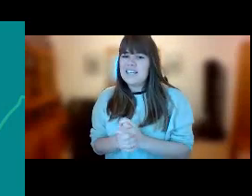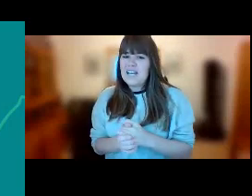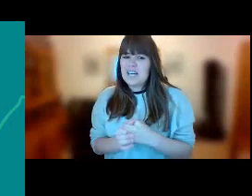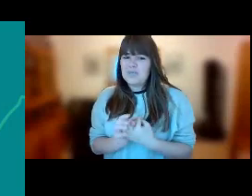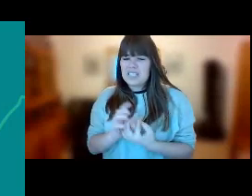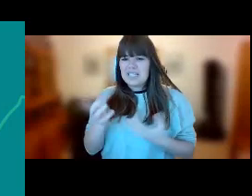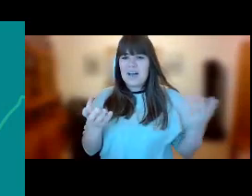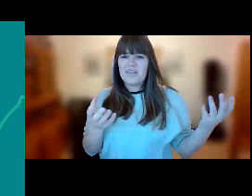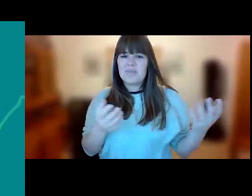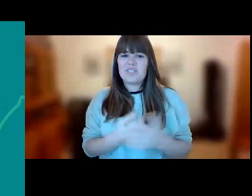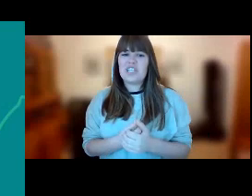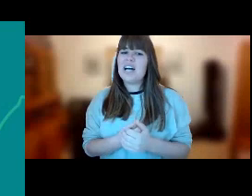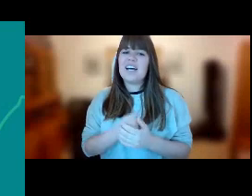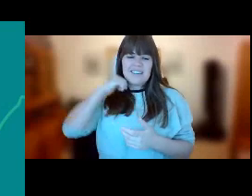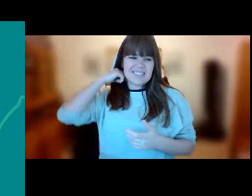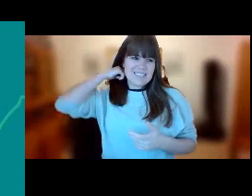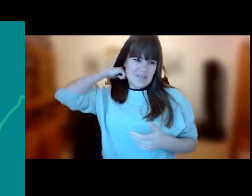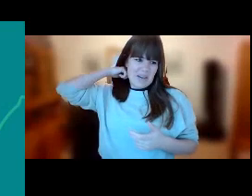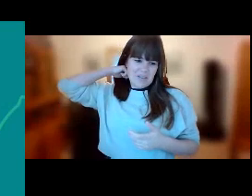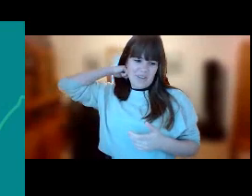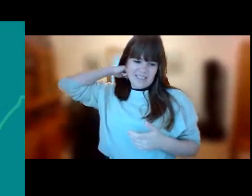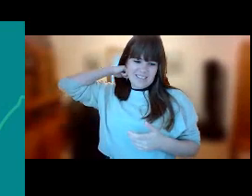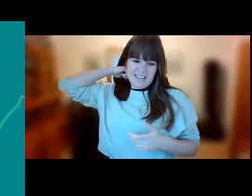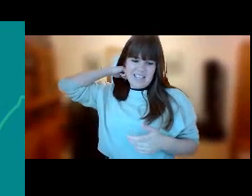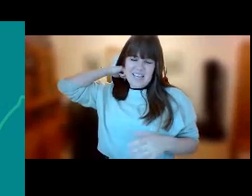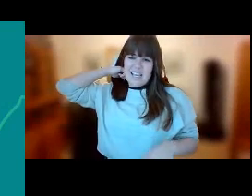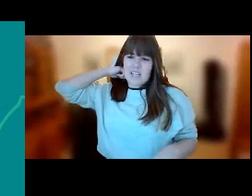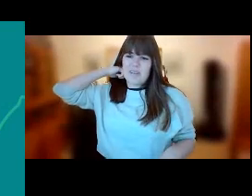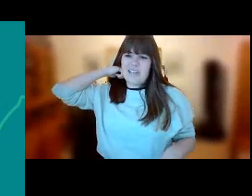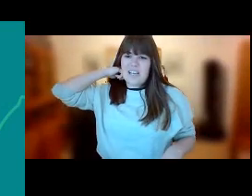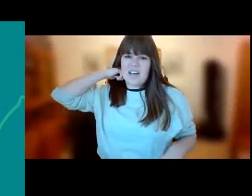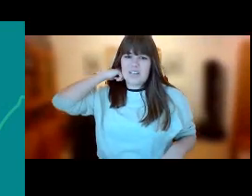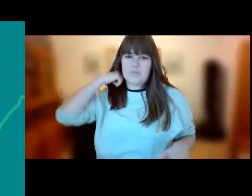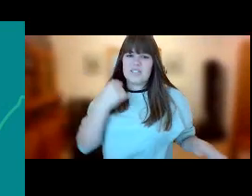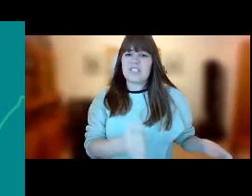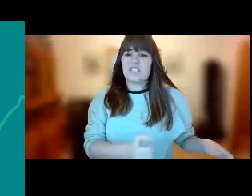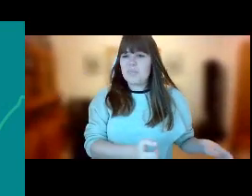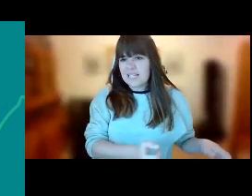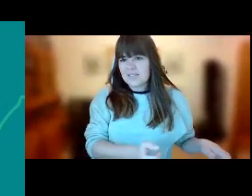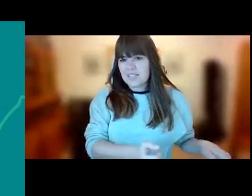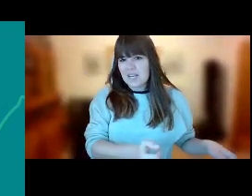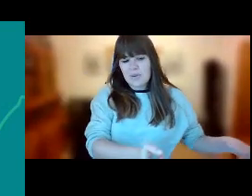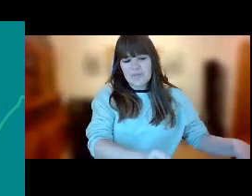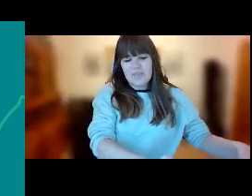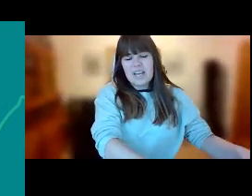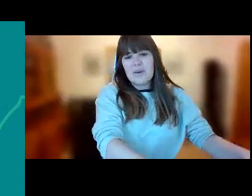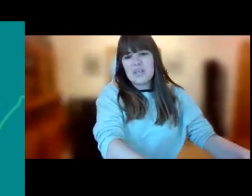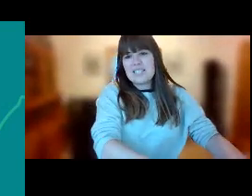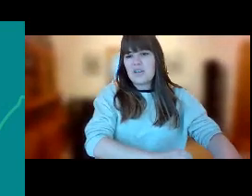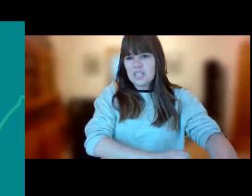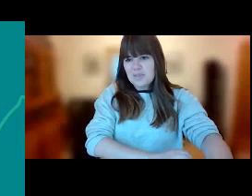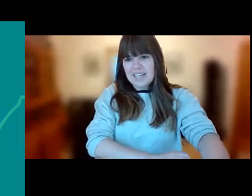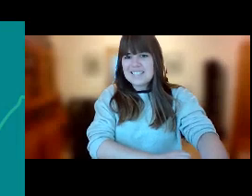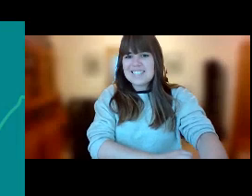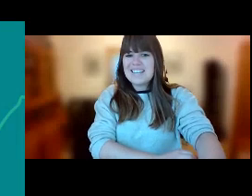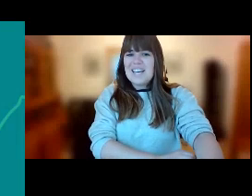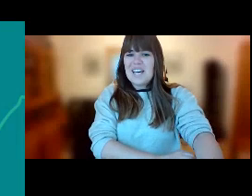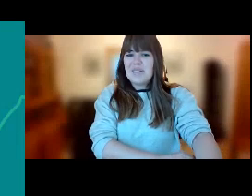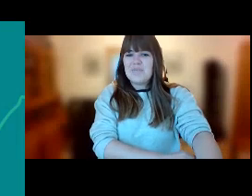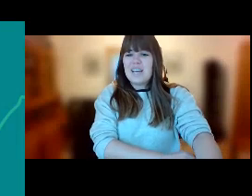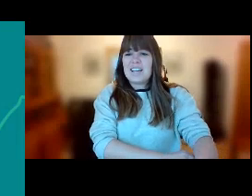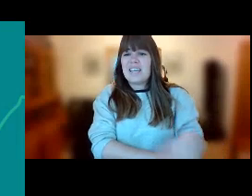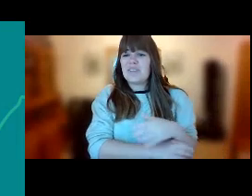is, Jess and I were having a bit of a chat earlier actually about the fact that it can be really hard if we're doing gym plans, for example. Everything now is technology